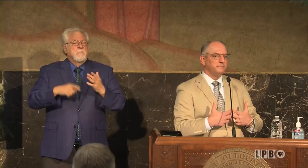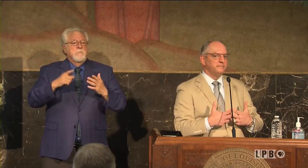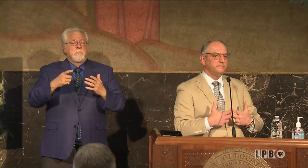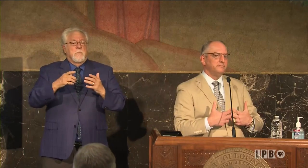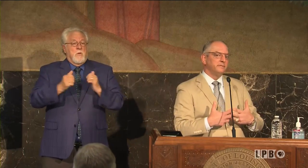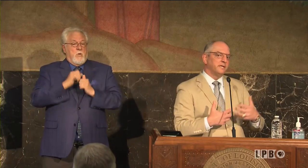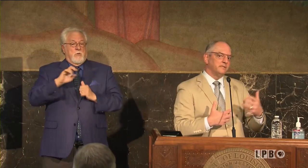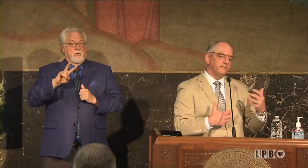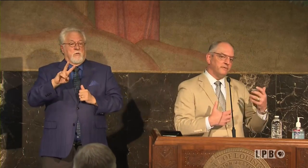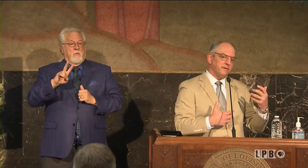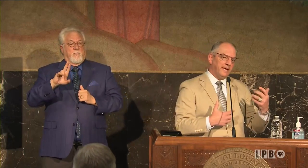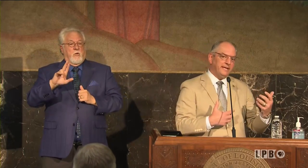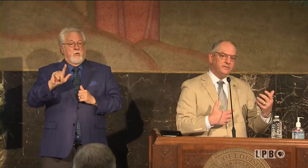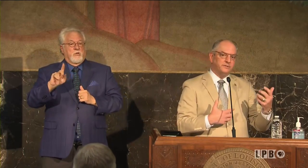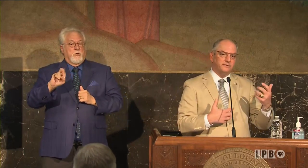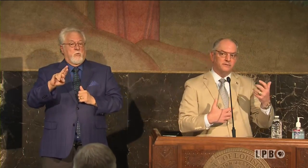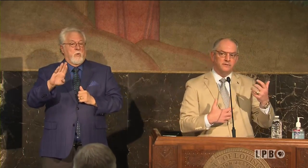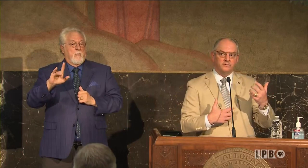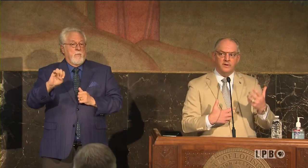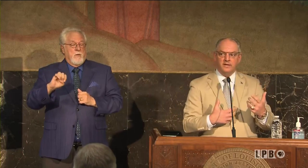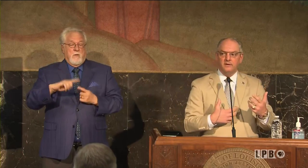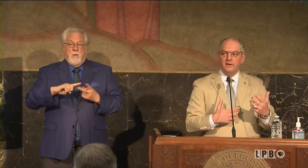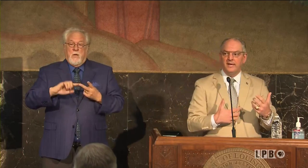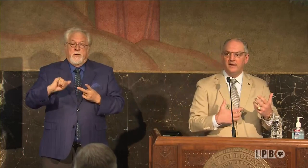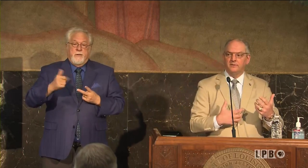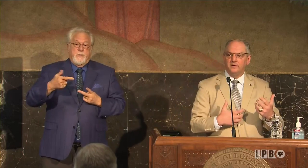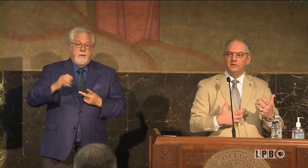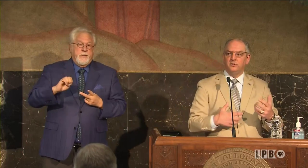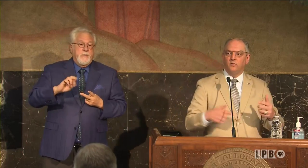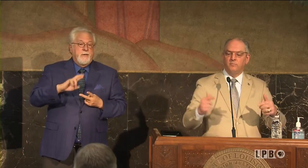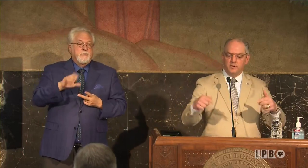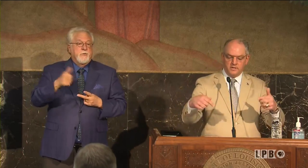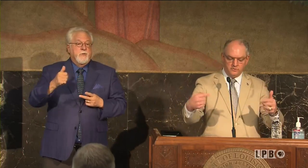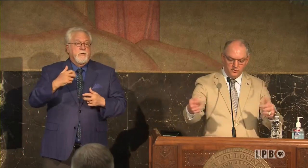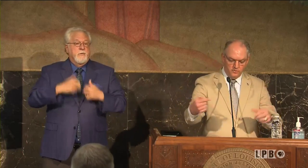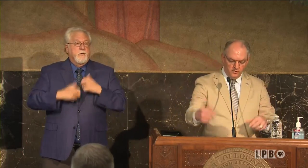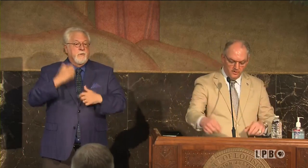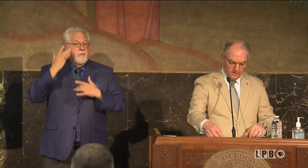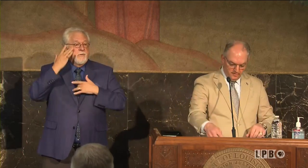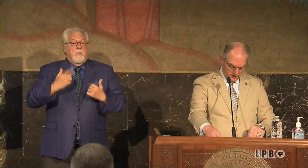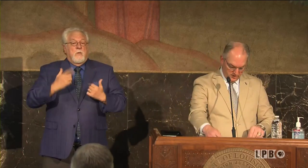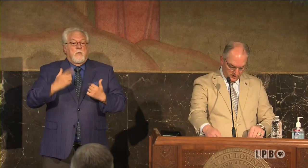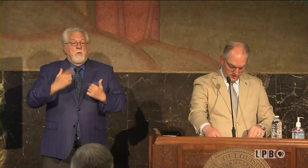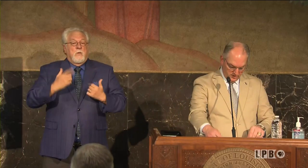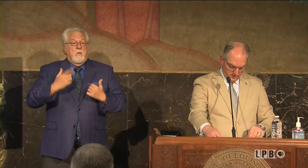vulnerable because of an age or chronic underlying health condition, or because